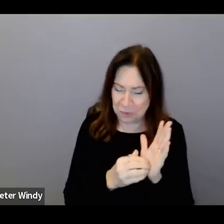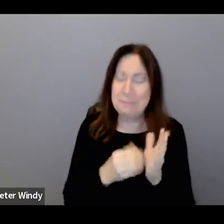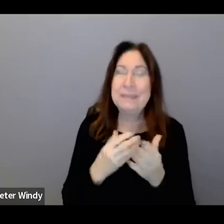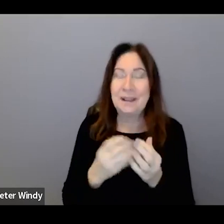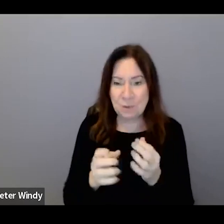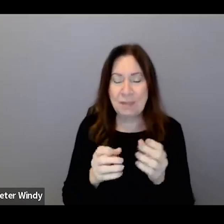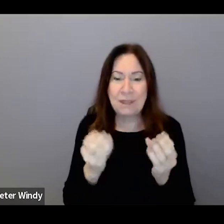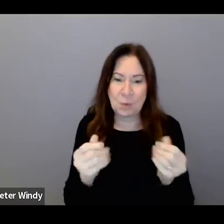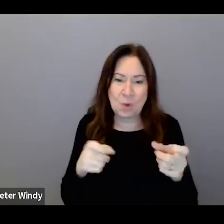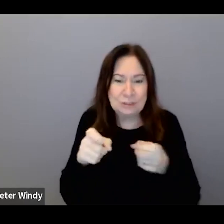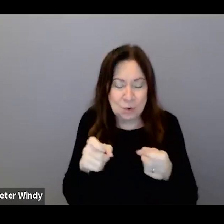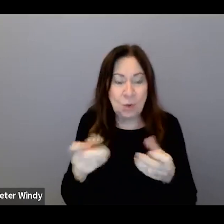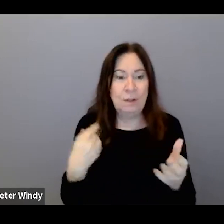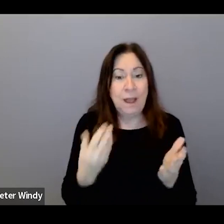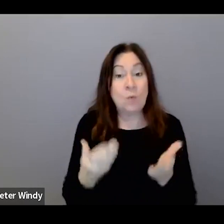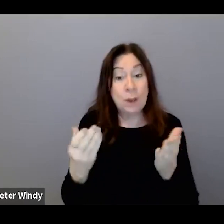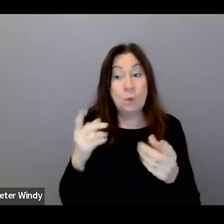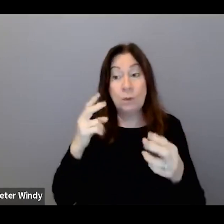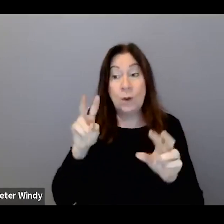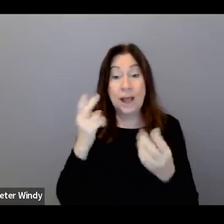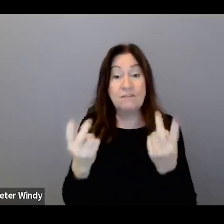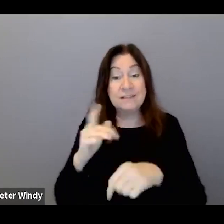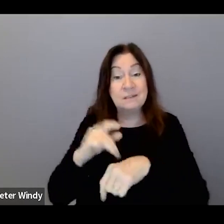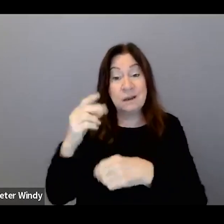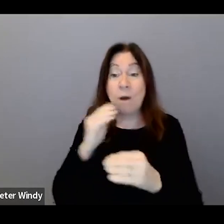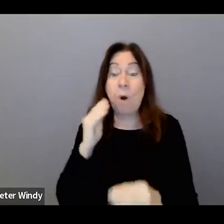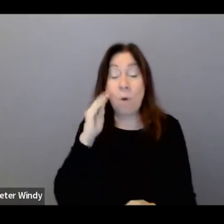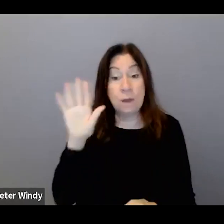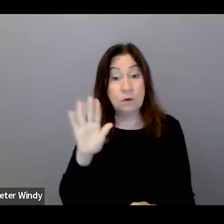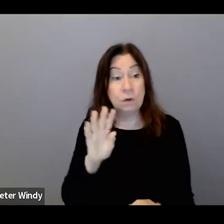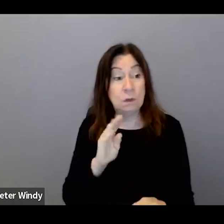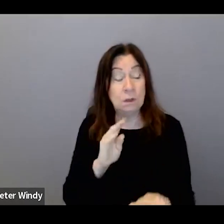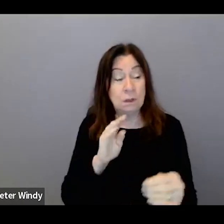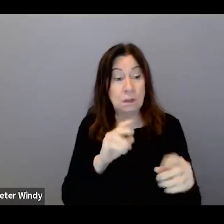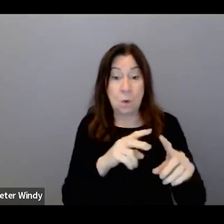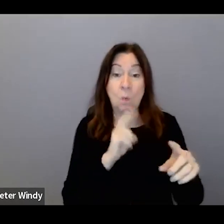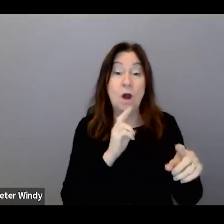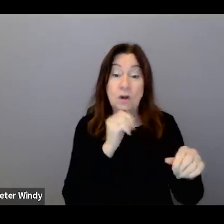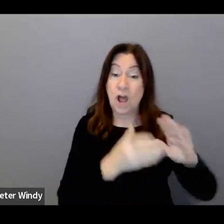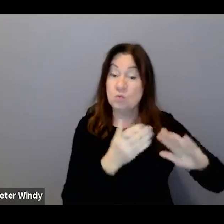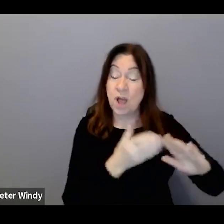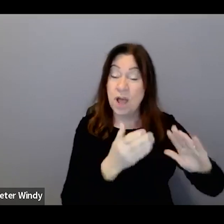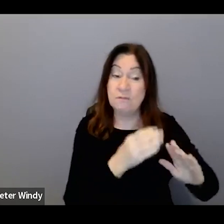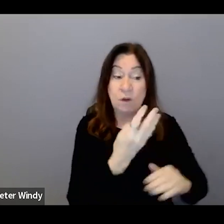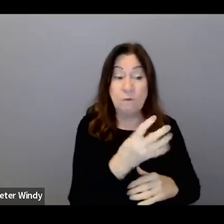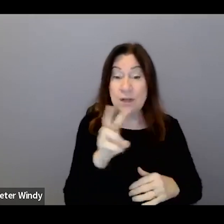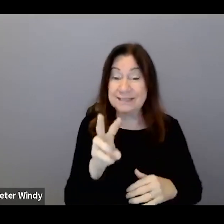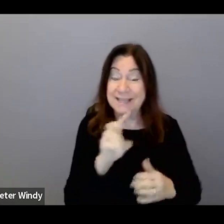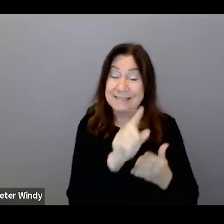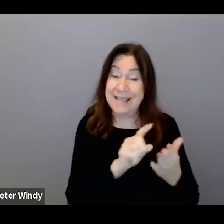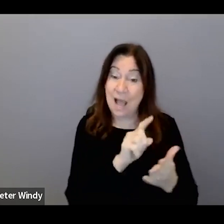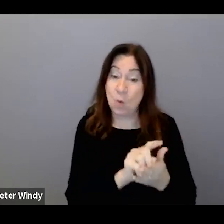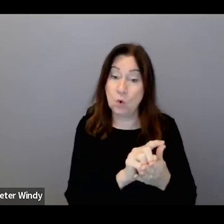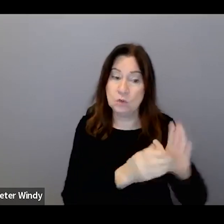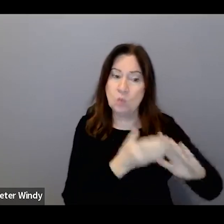I've always recommend whenever I visit a home, if your water has set for 4 to 6 hours, to flush your water for at least 30 seconds to 2